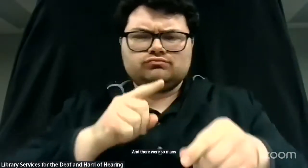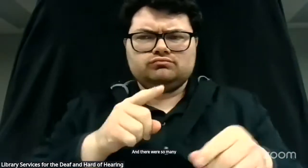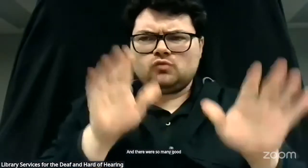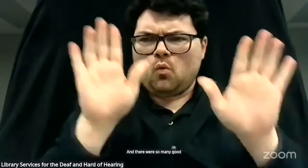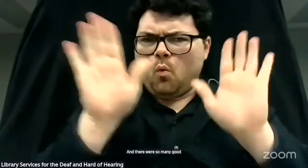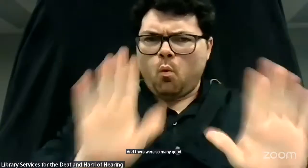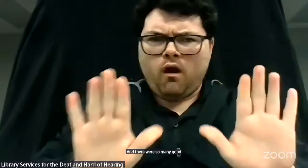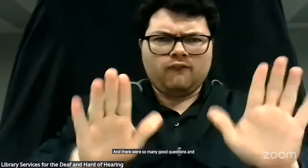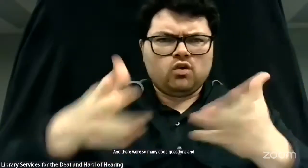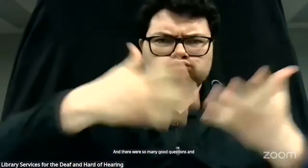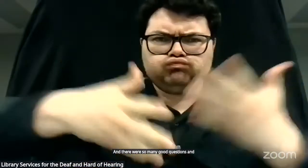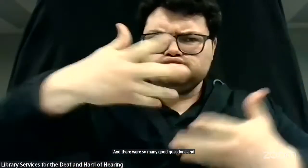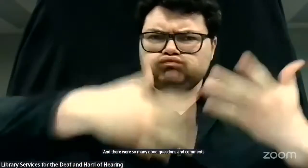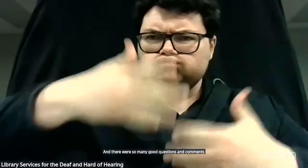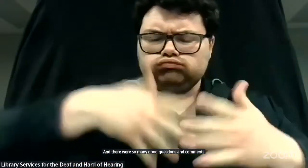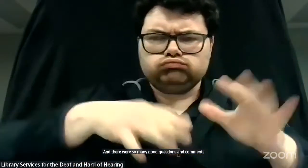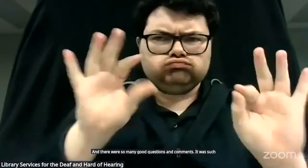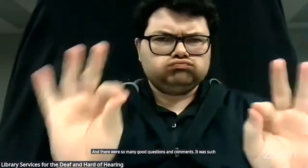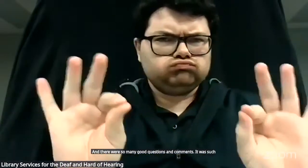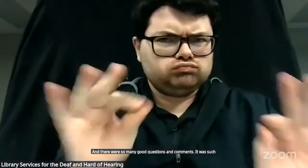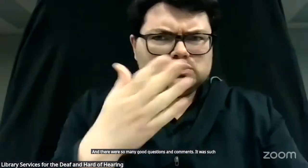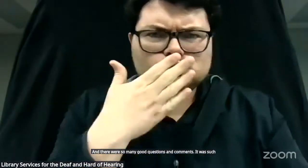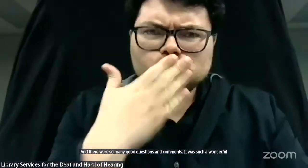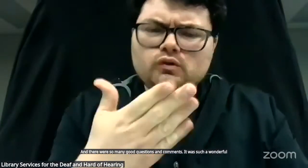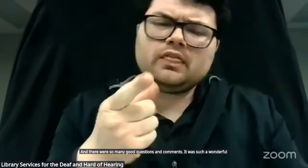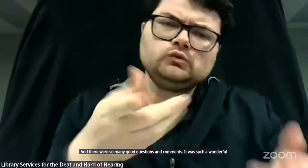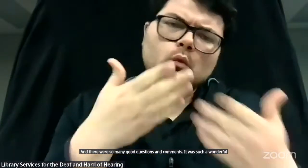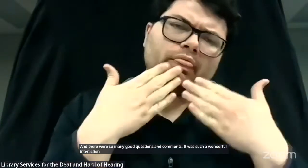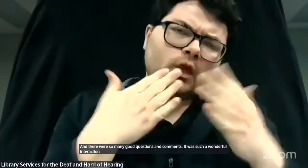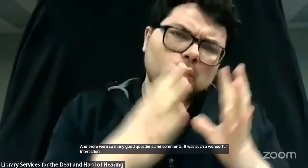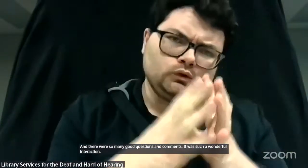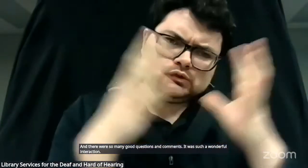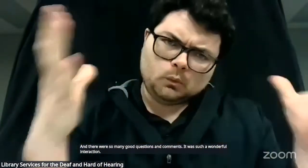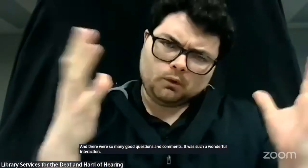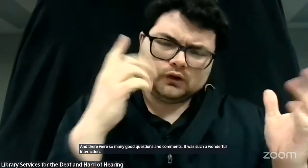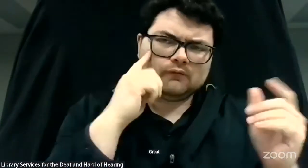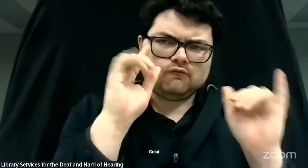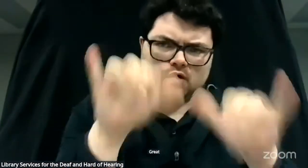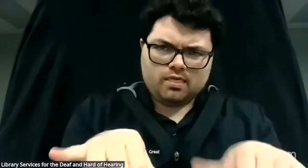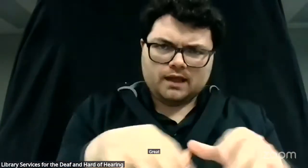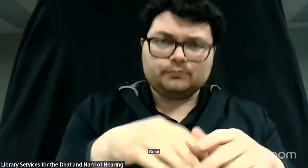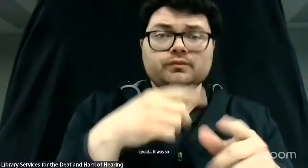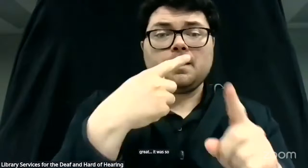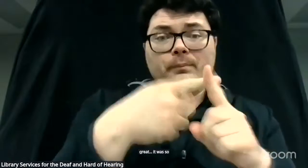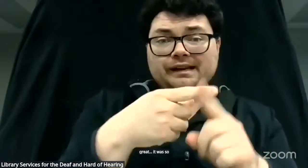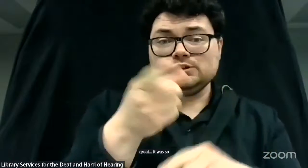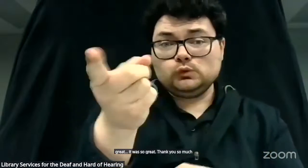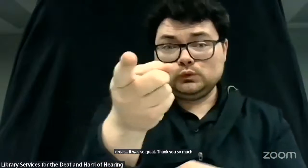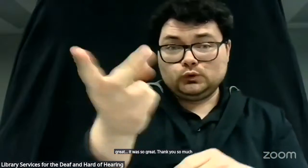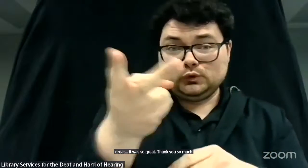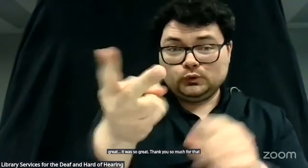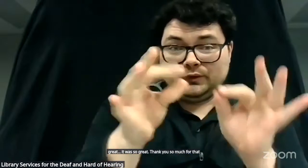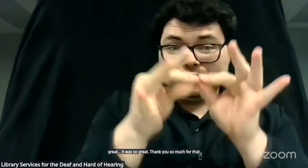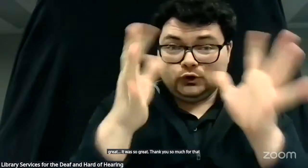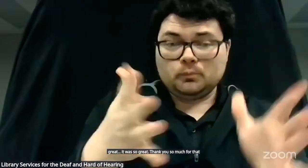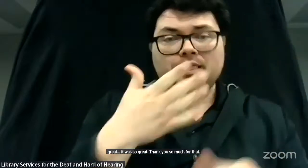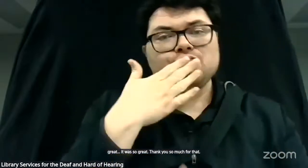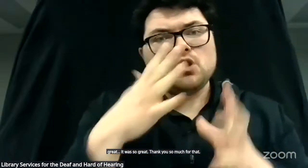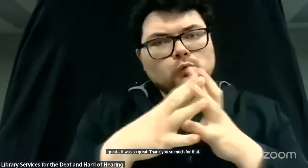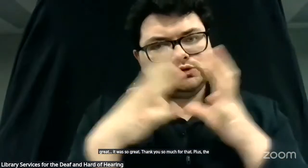and comments. It was such a wonderful interaction. Great. It was so great. Thank you so much for that. Plus, the two